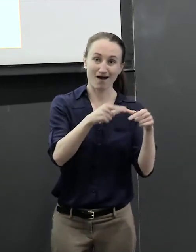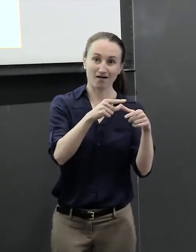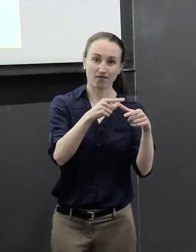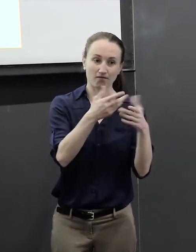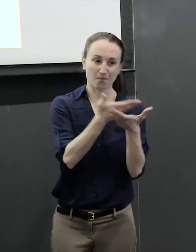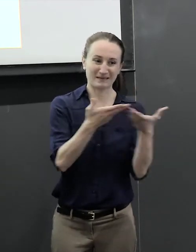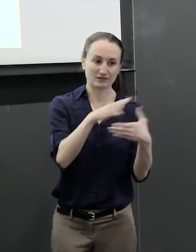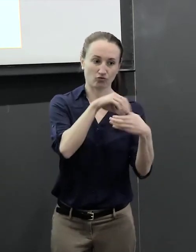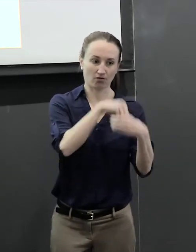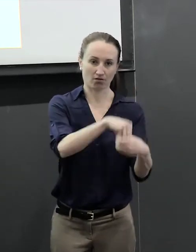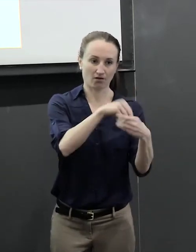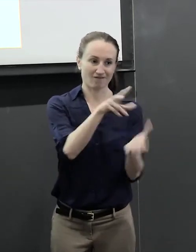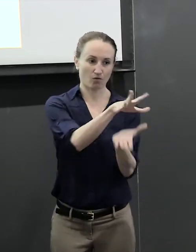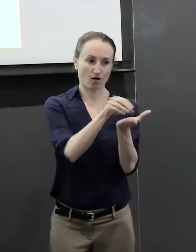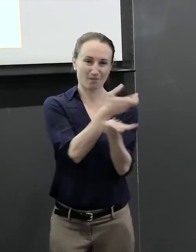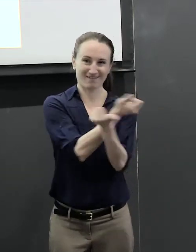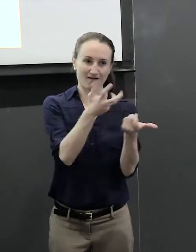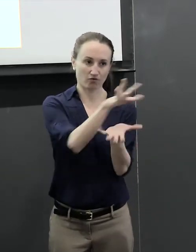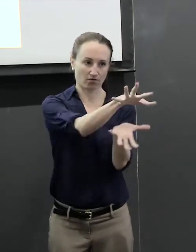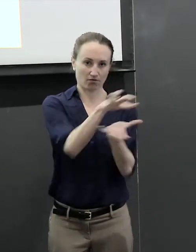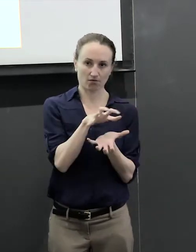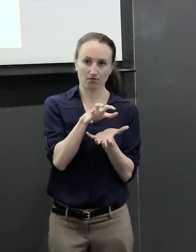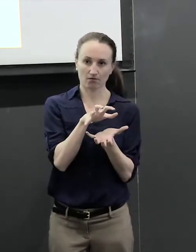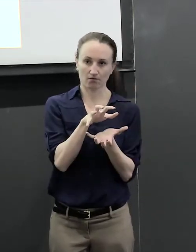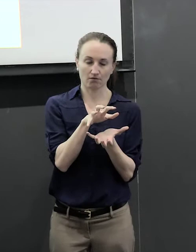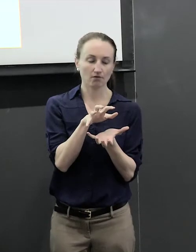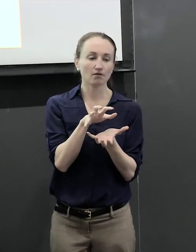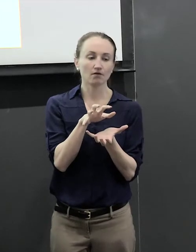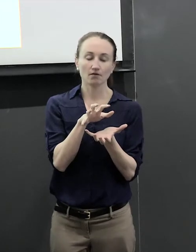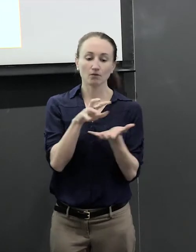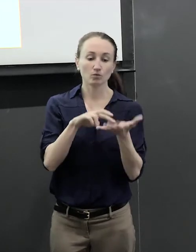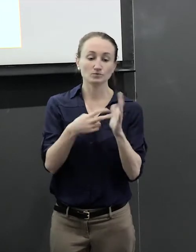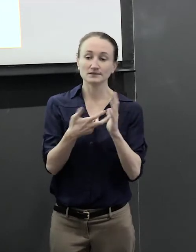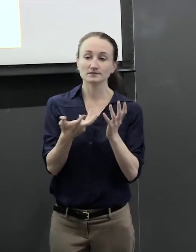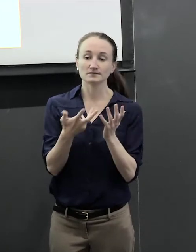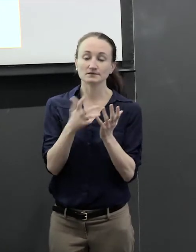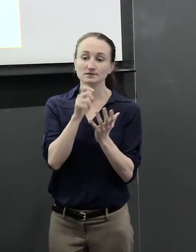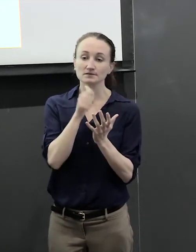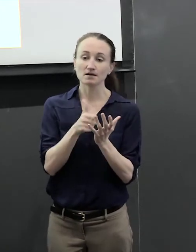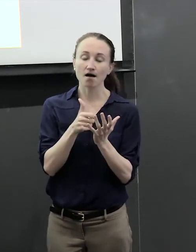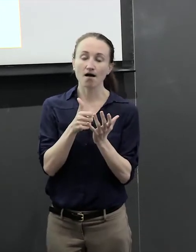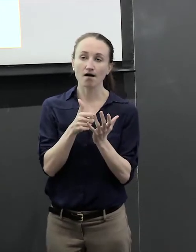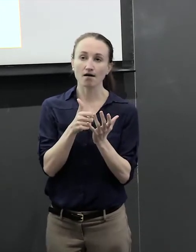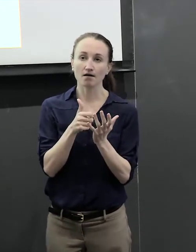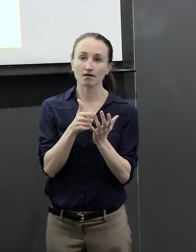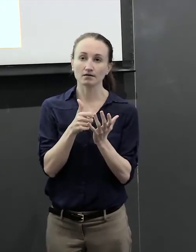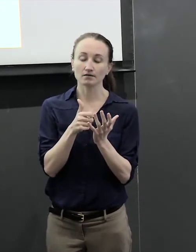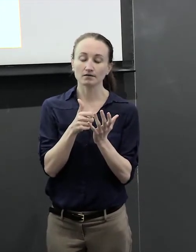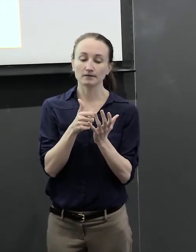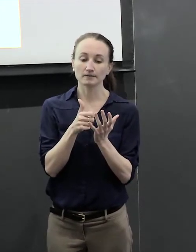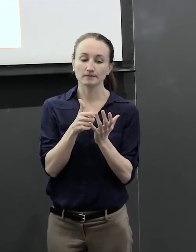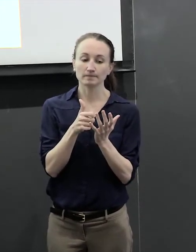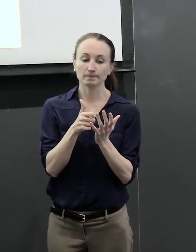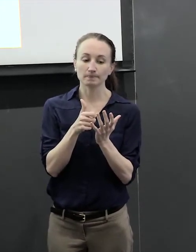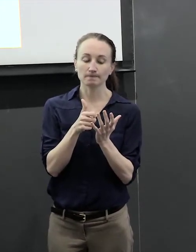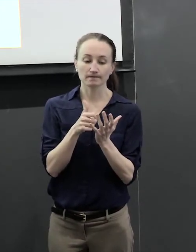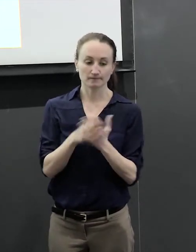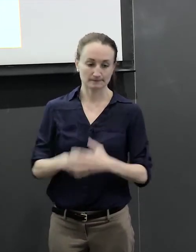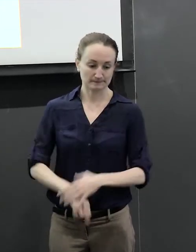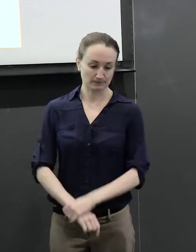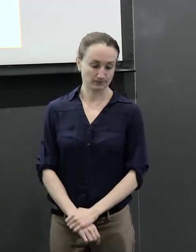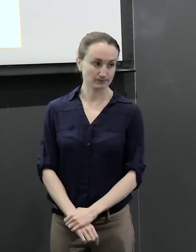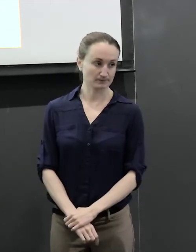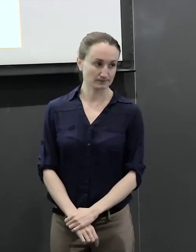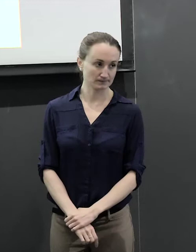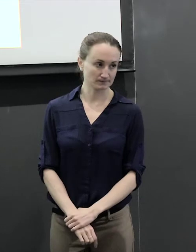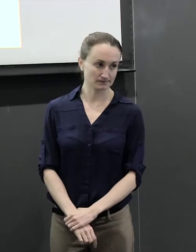Okay. And it's actually not clear that you don't get a slight trace of this.